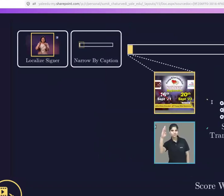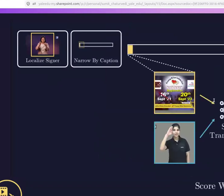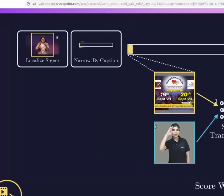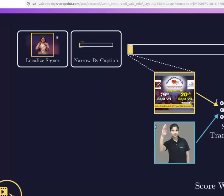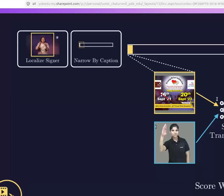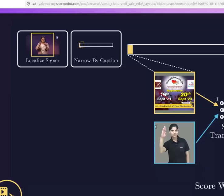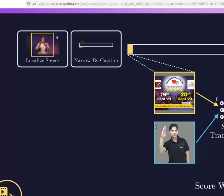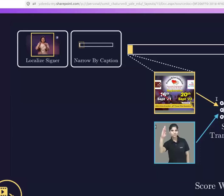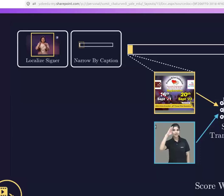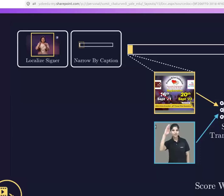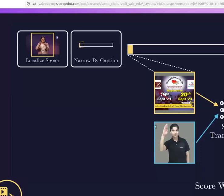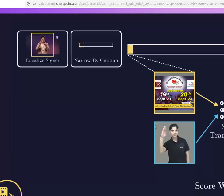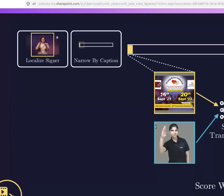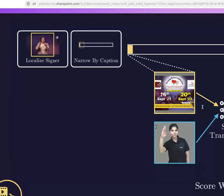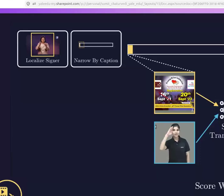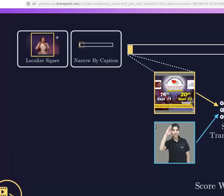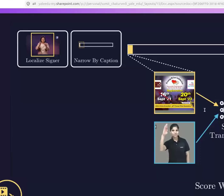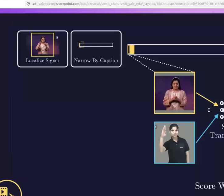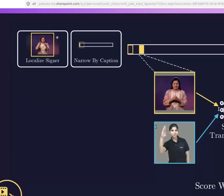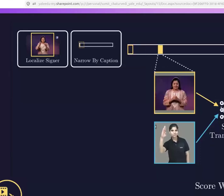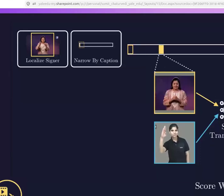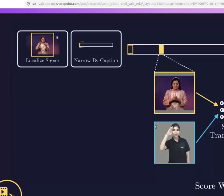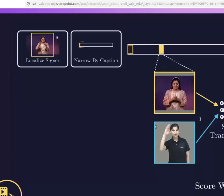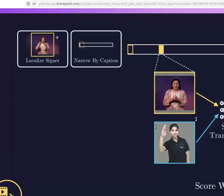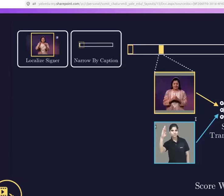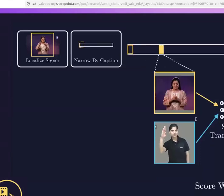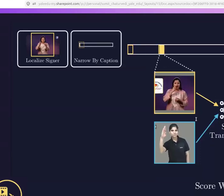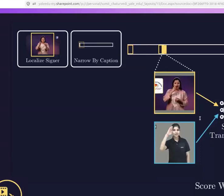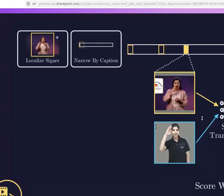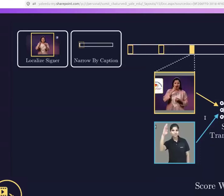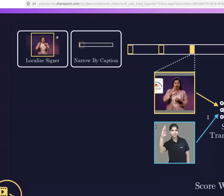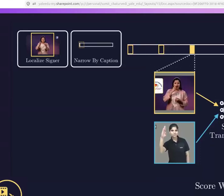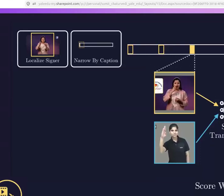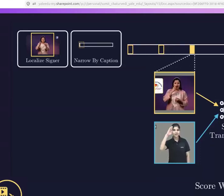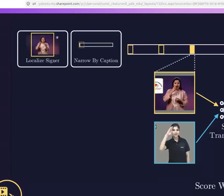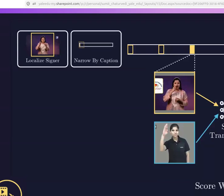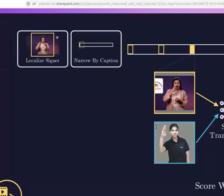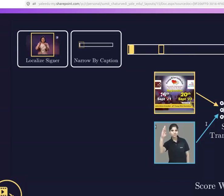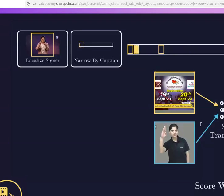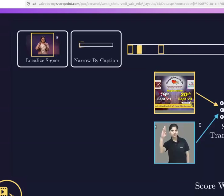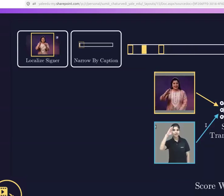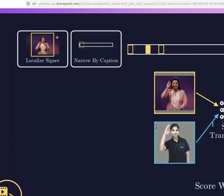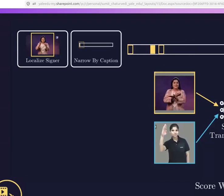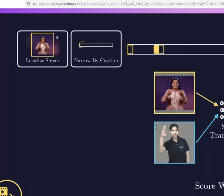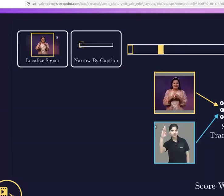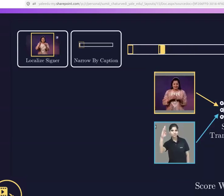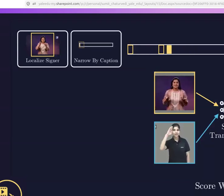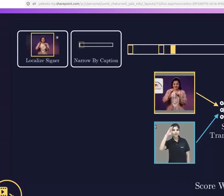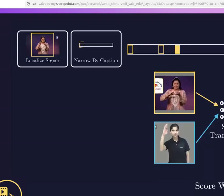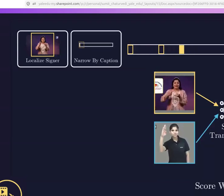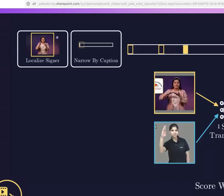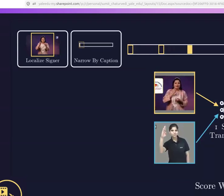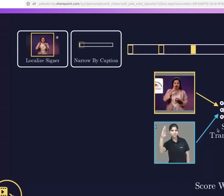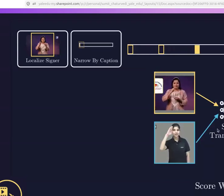windows where we take a single reference clip, slide a short window across the region,